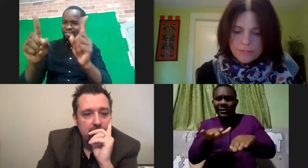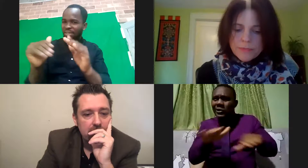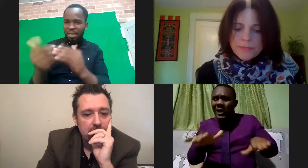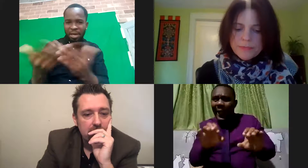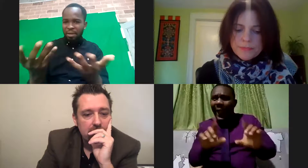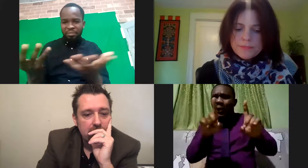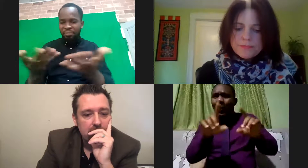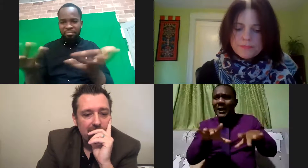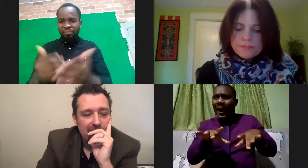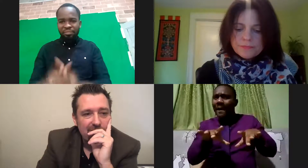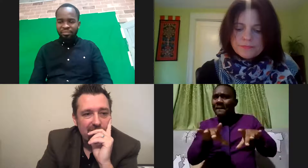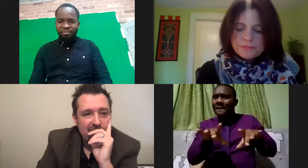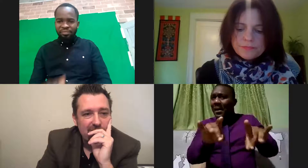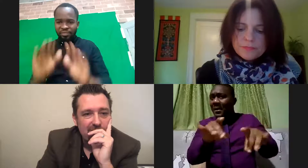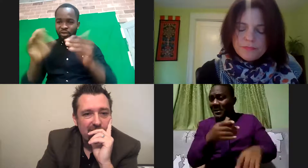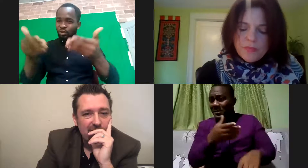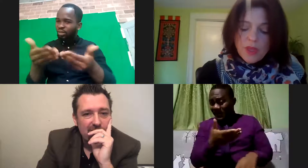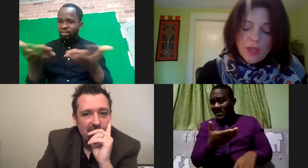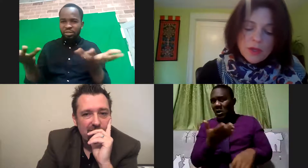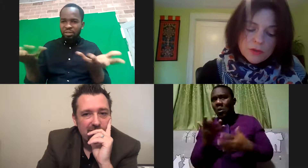the introduction.